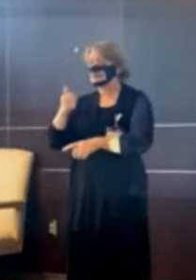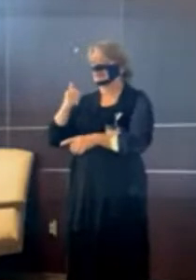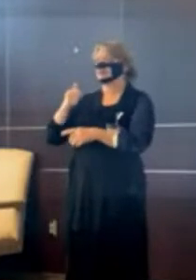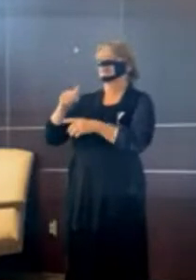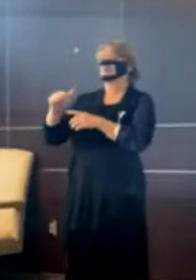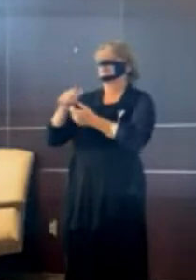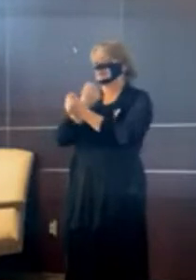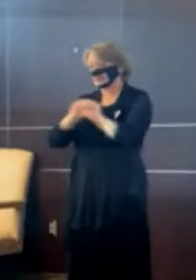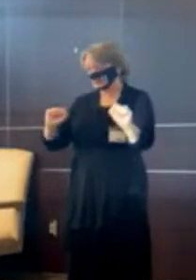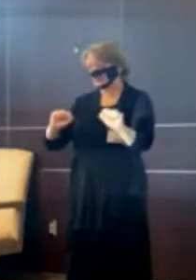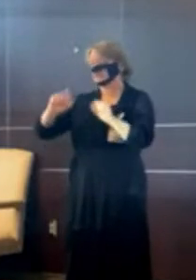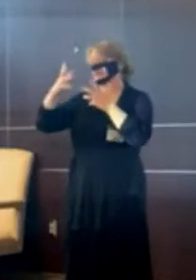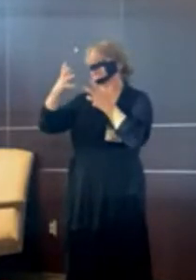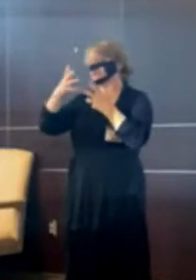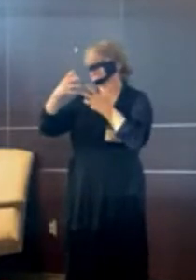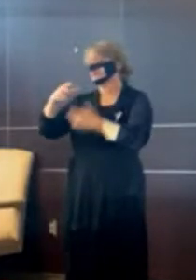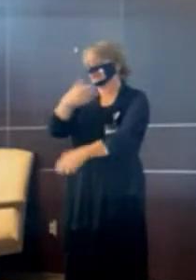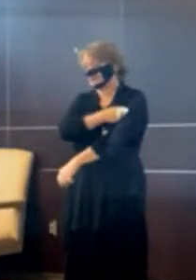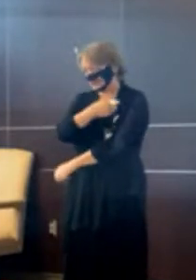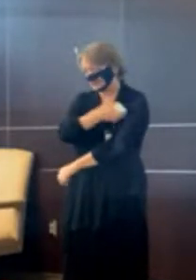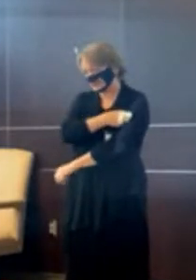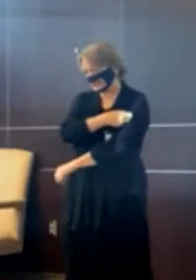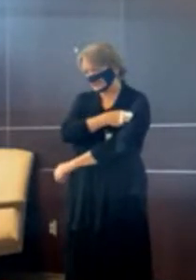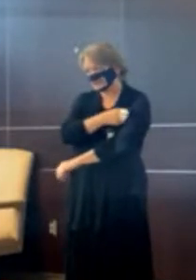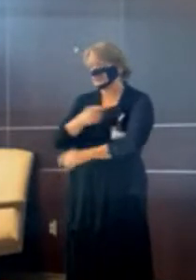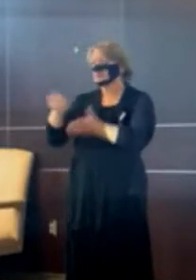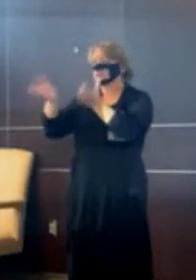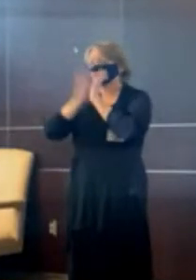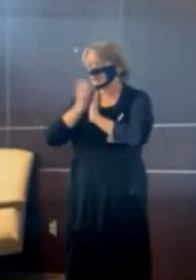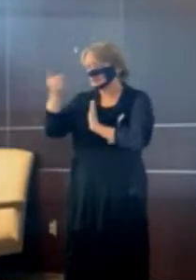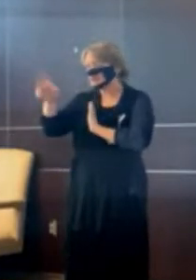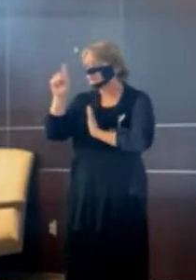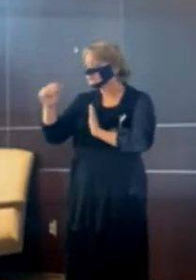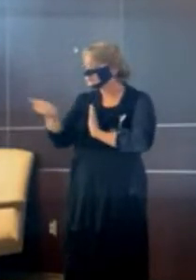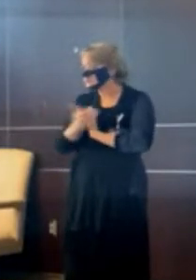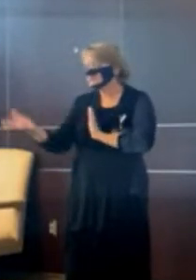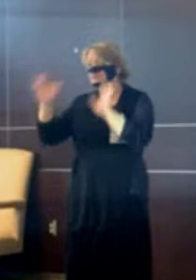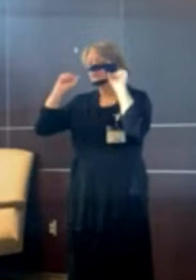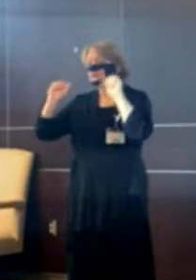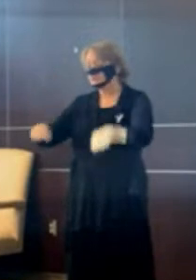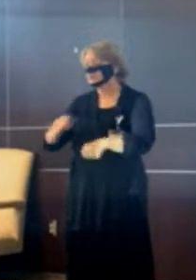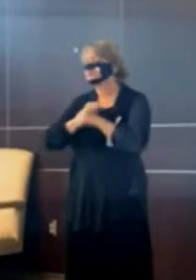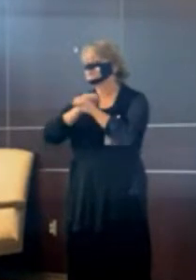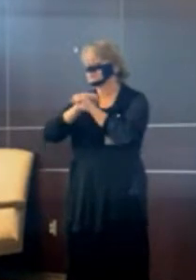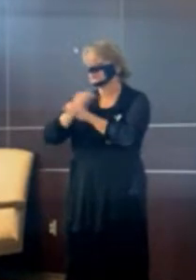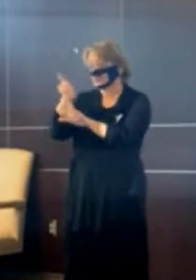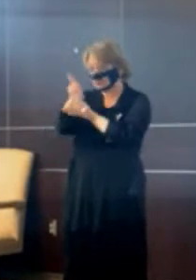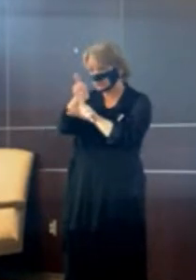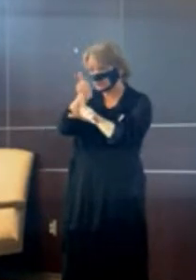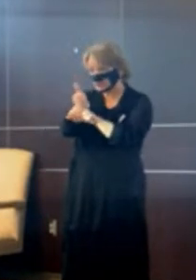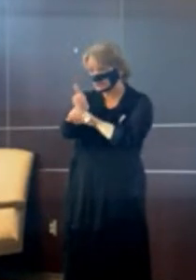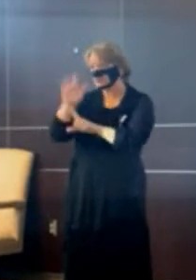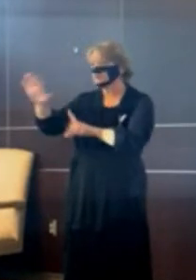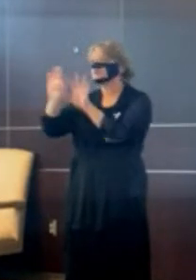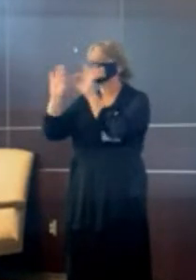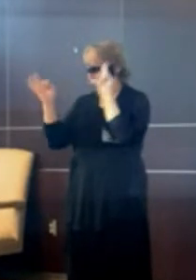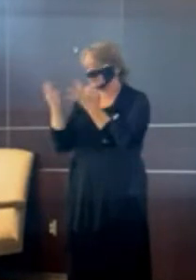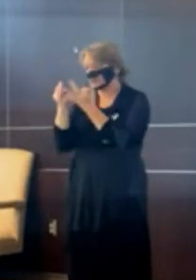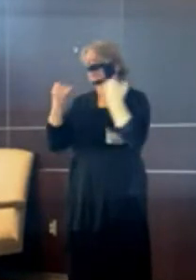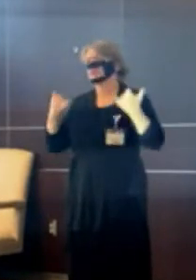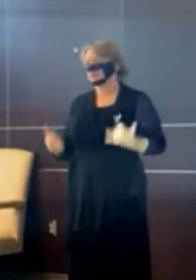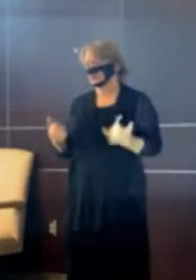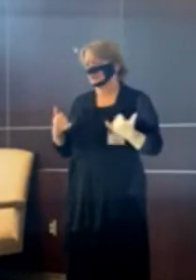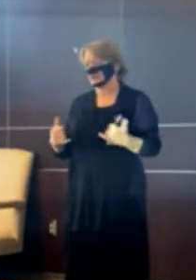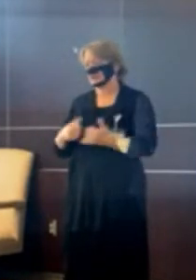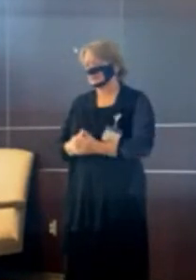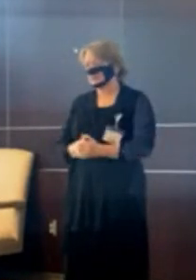We ask that you do all that you can to protect yourself, your family, and our community during this time. I do want to spend